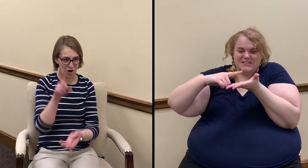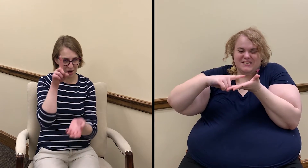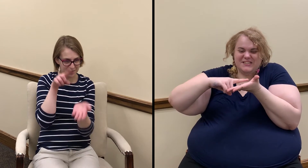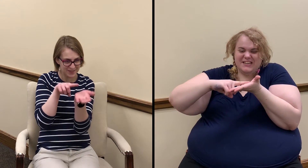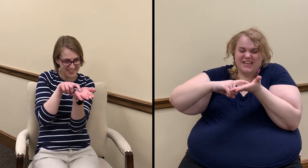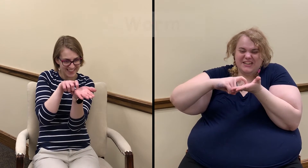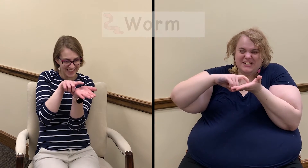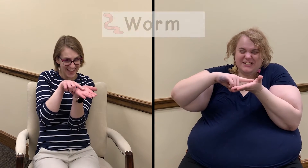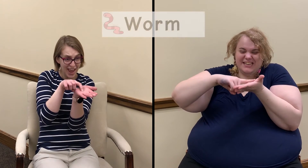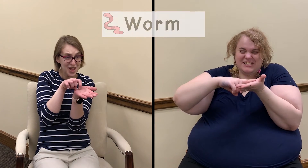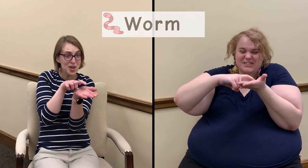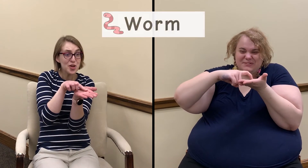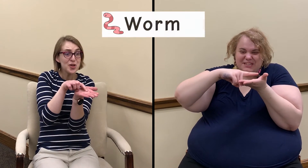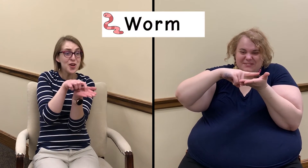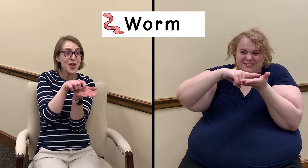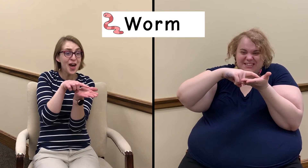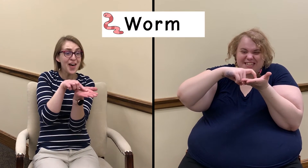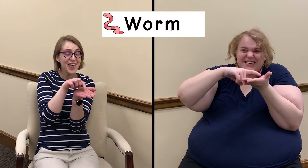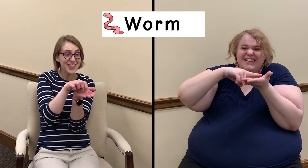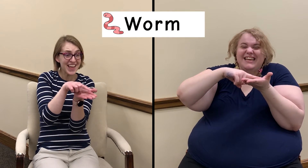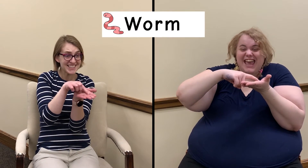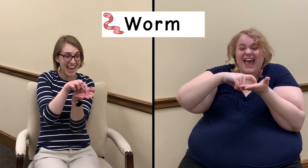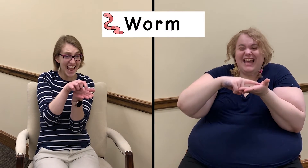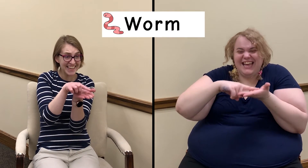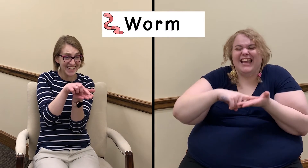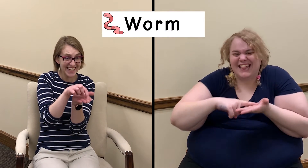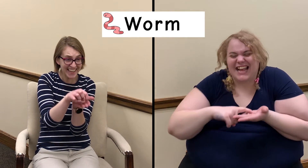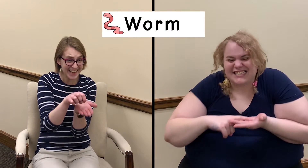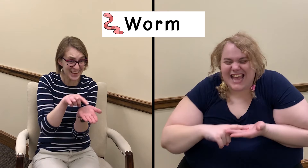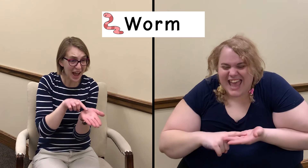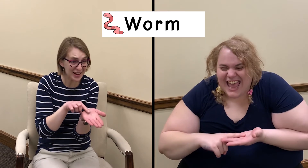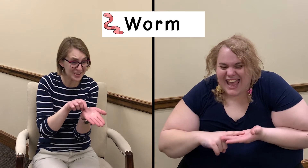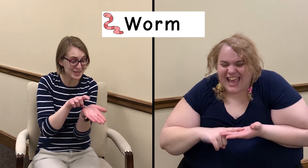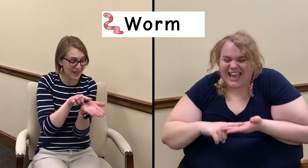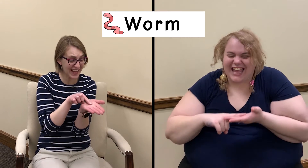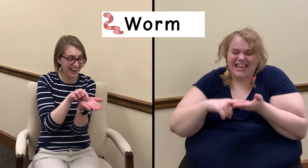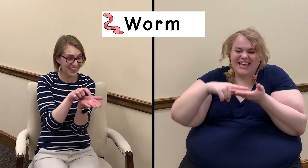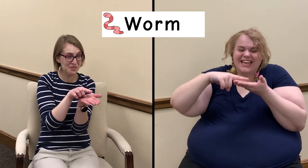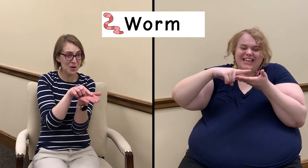The worms. So you get your little inchy worm. That's it. You're just making a little worm.